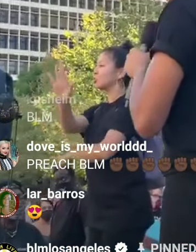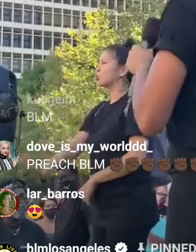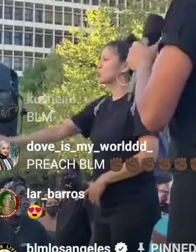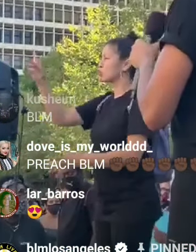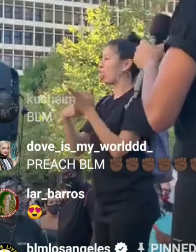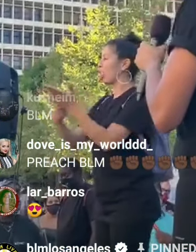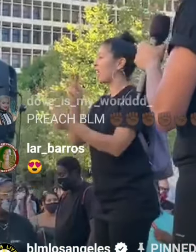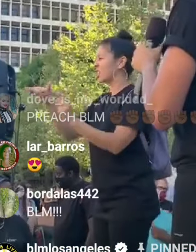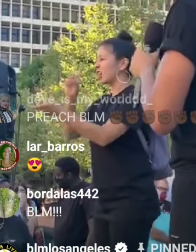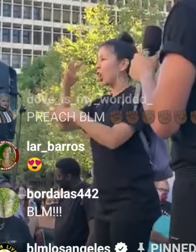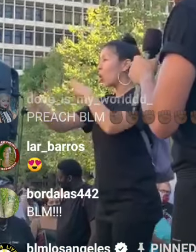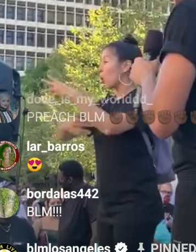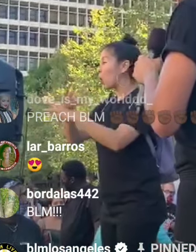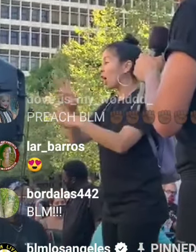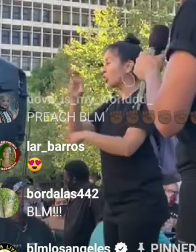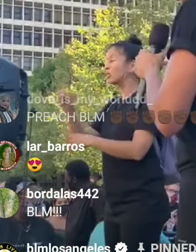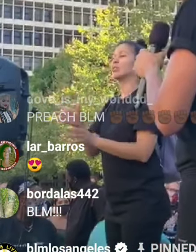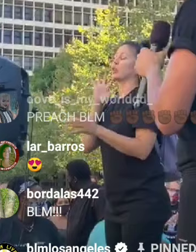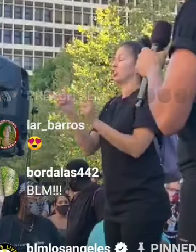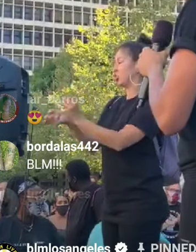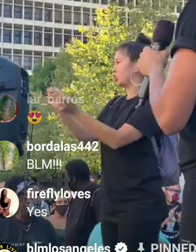Nobody is going anywhere. Nobody grows.